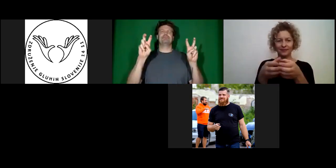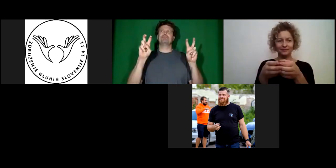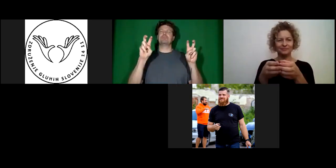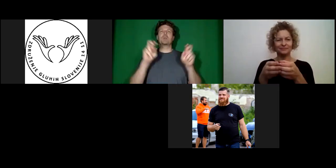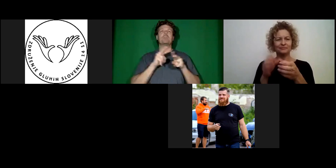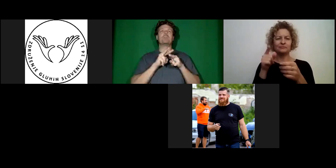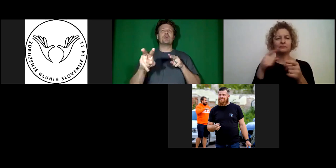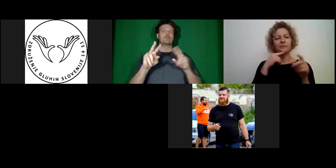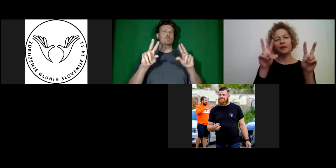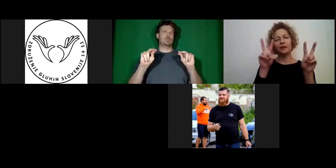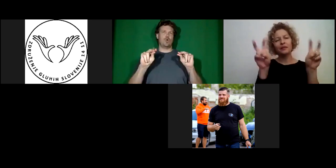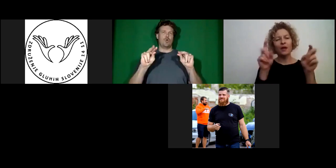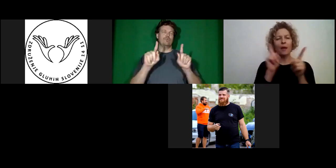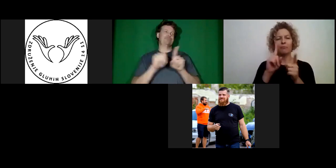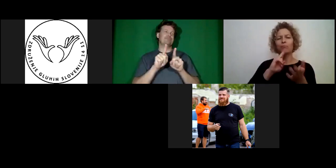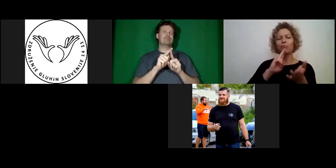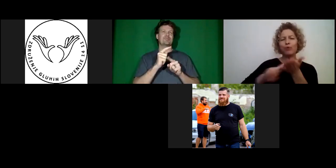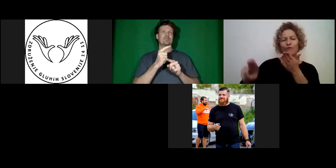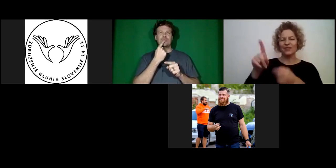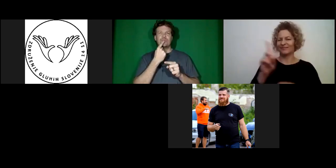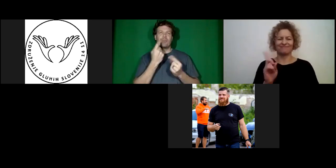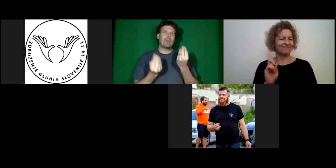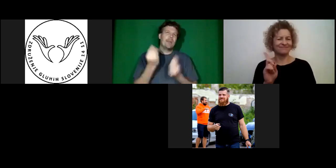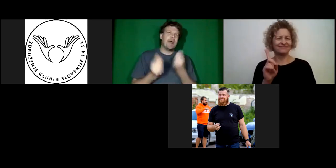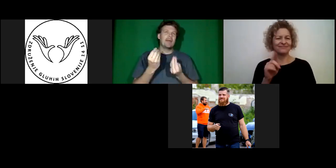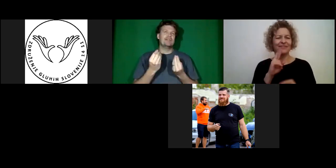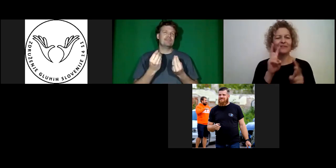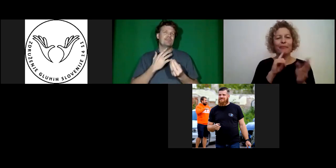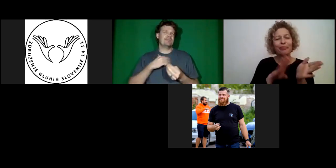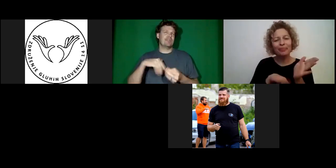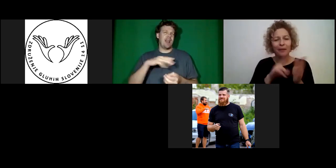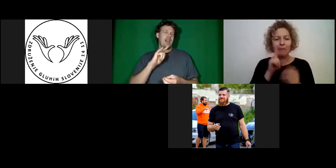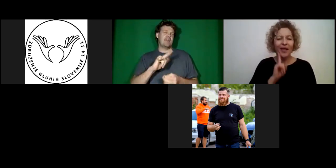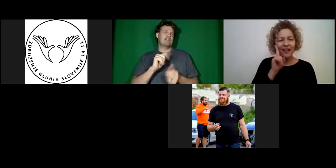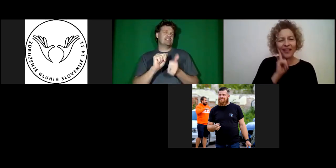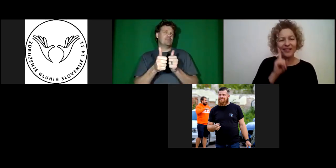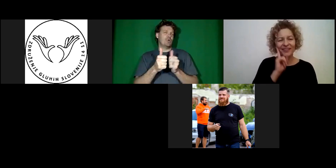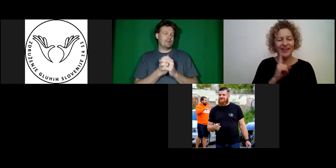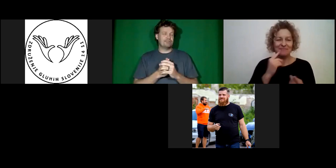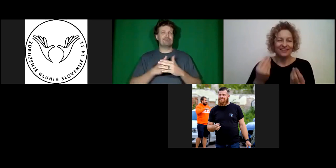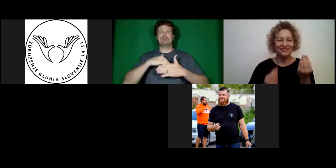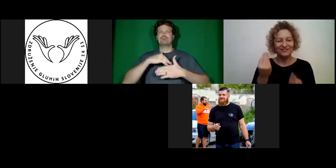I started playing in the deaf school team. It was a professional. It was